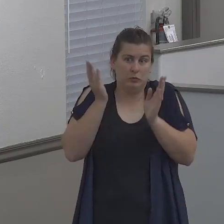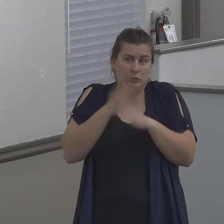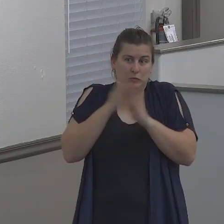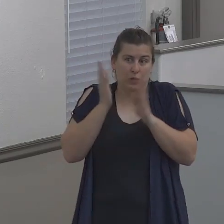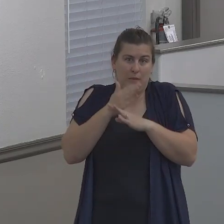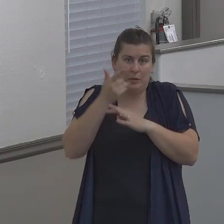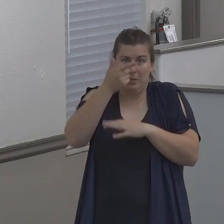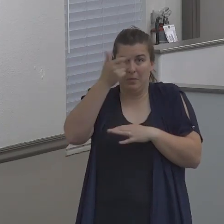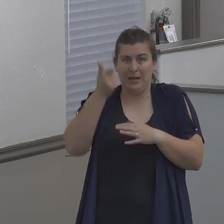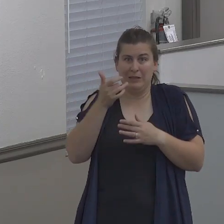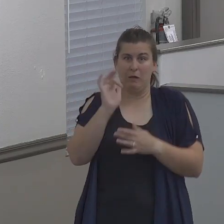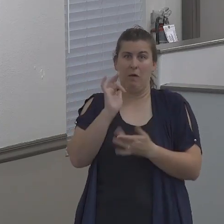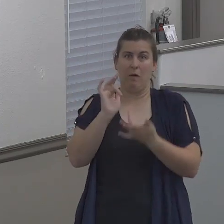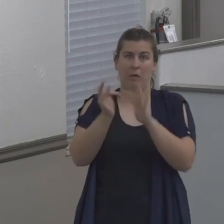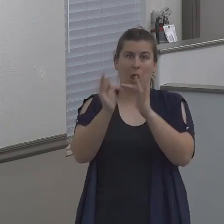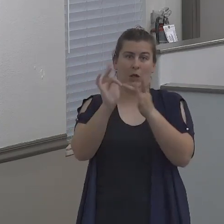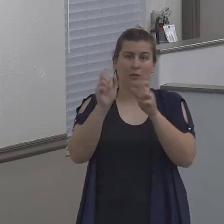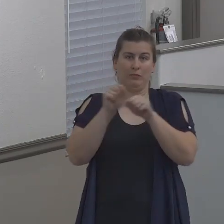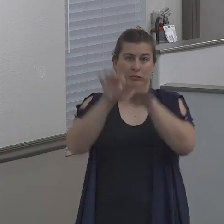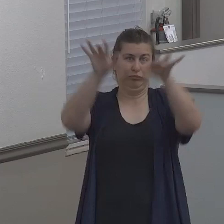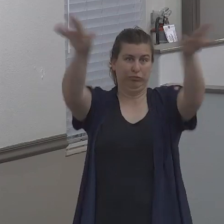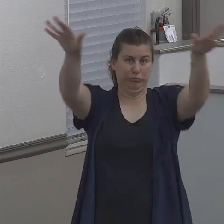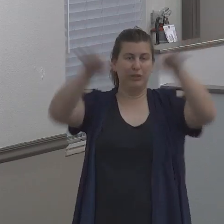I'm in trouble. This goes out